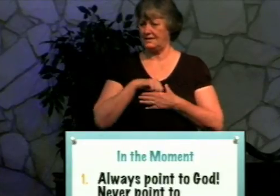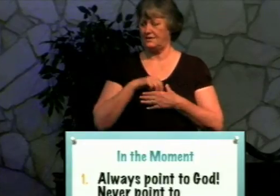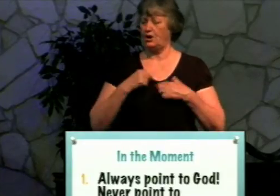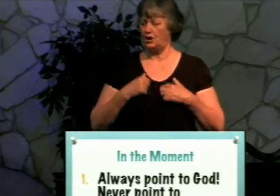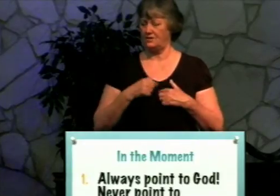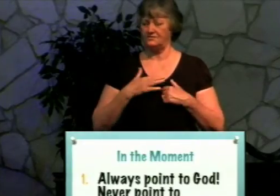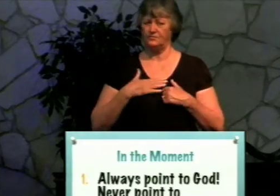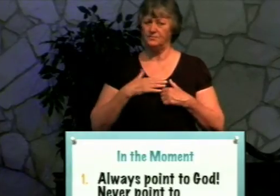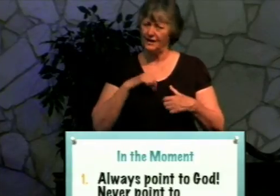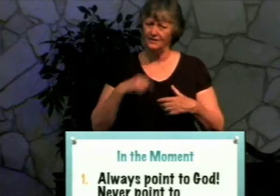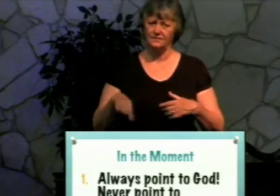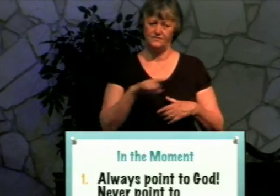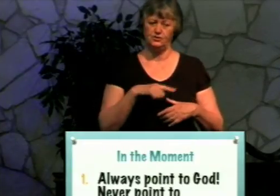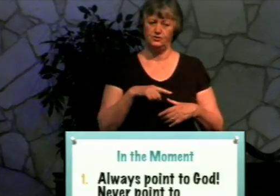our hearts. We're proud of you.